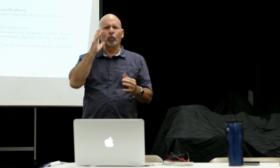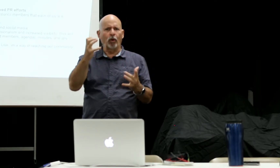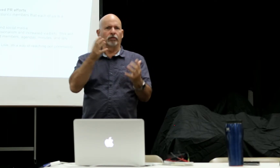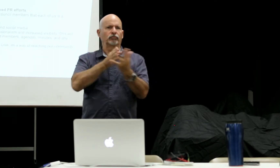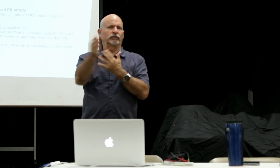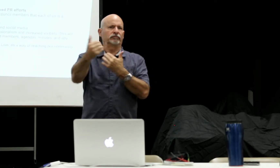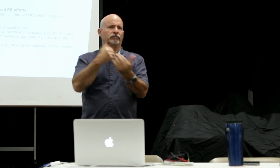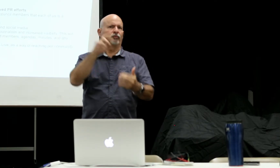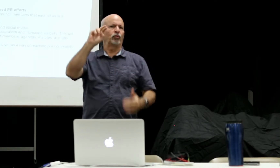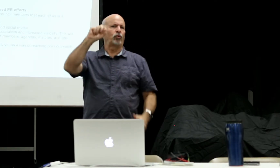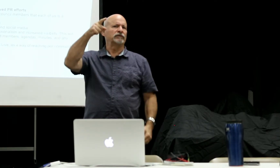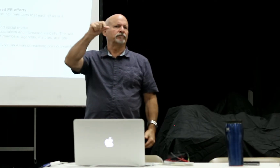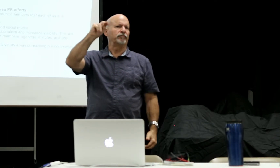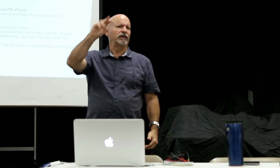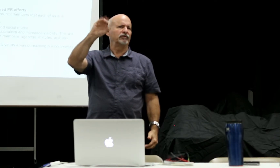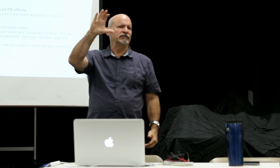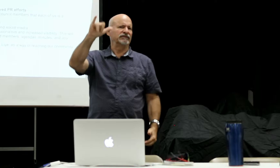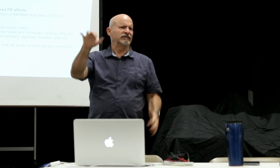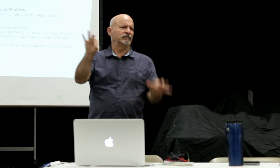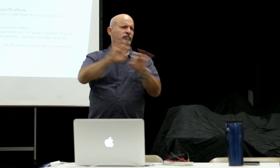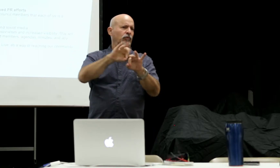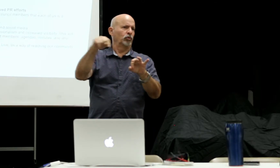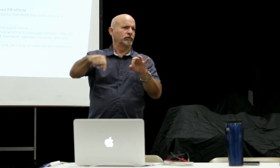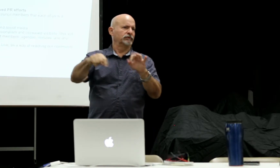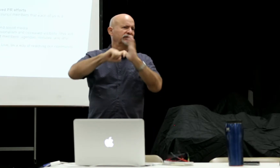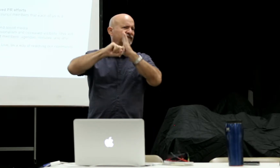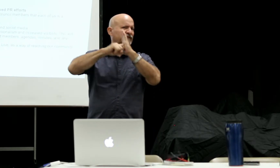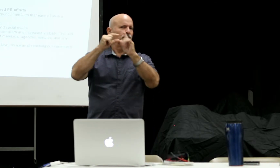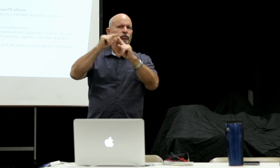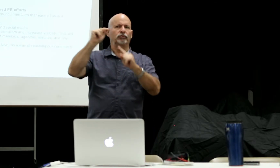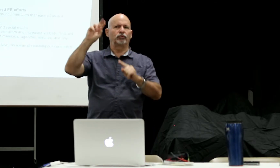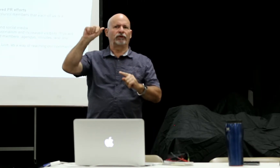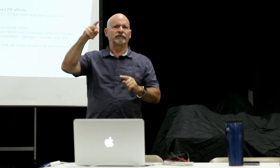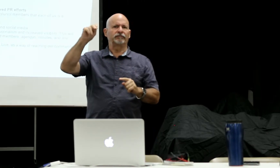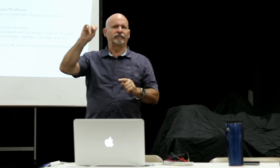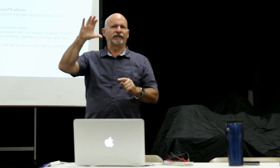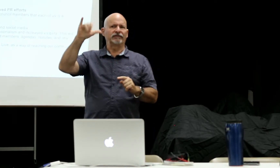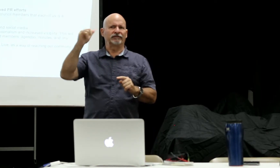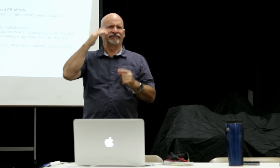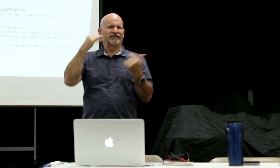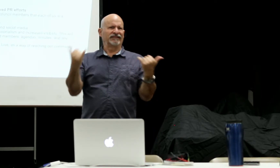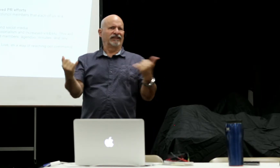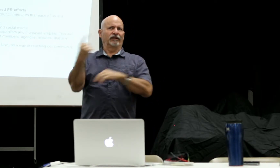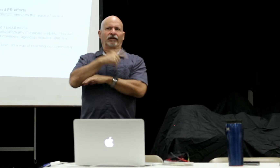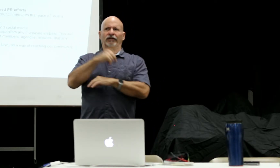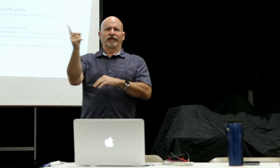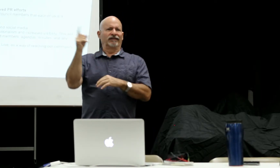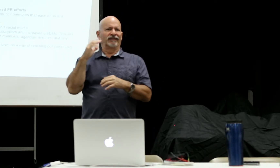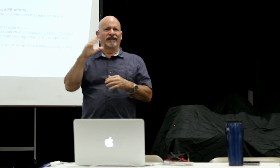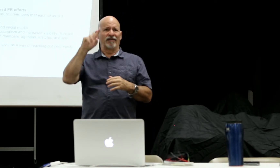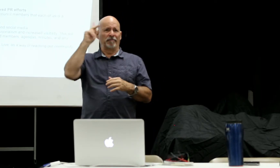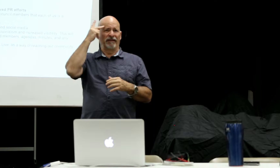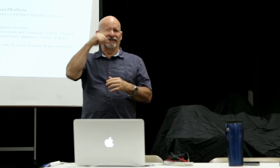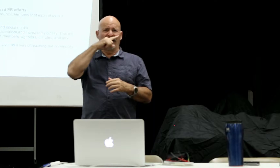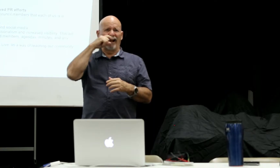our attention. This is the opportunity for you to do that. We want to be transparent. I think that's the key word here is transparency.